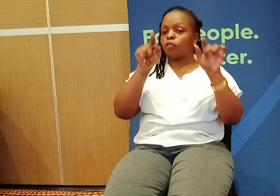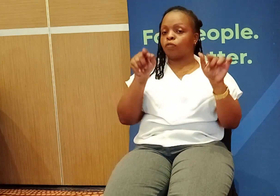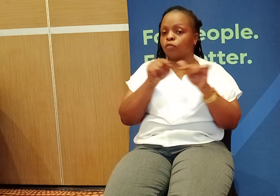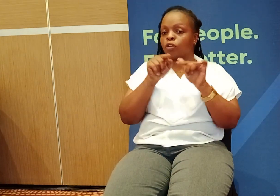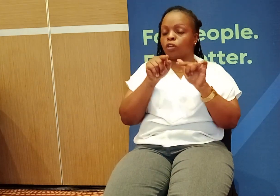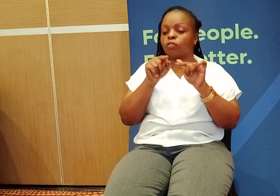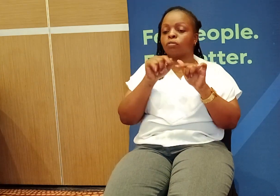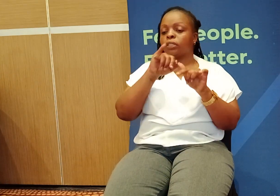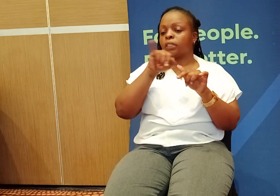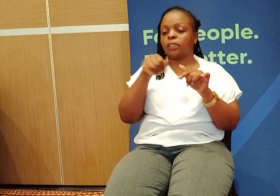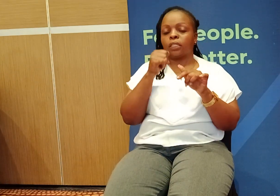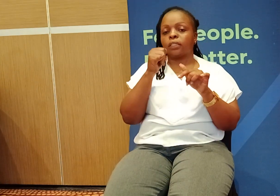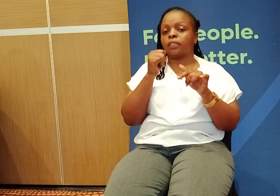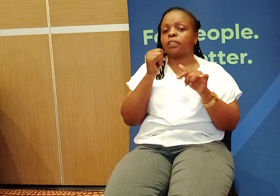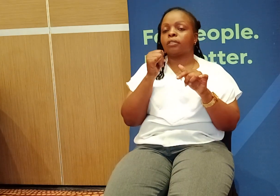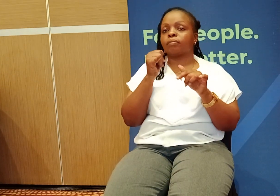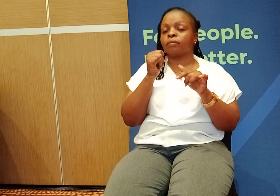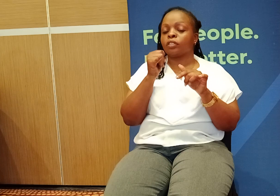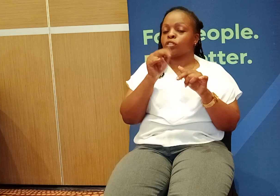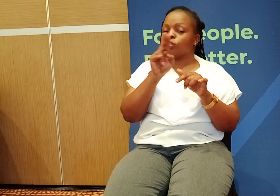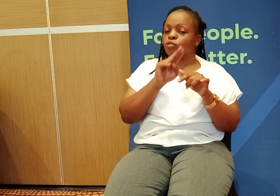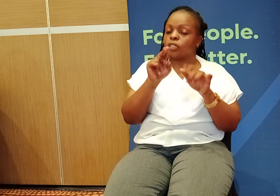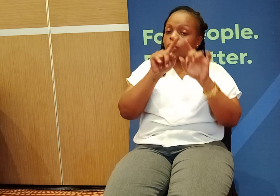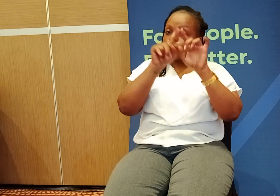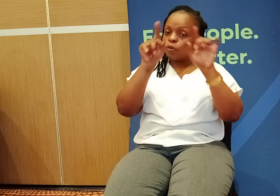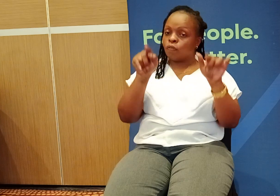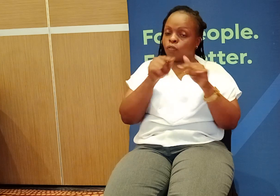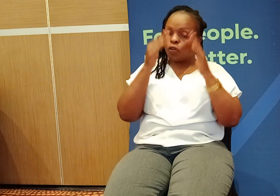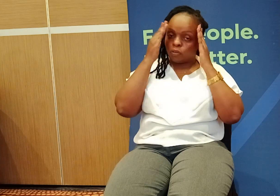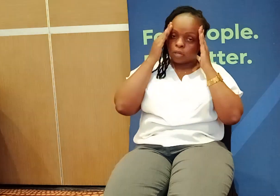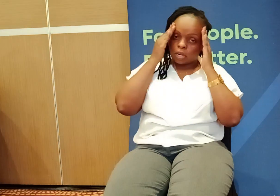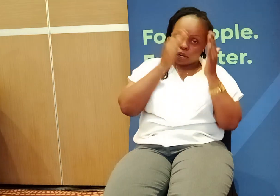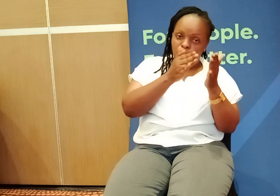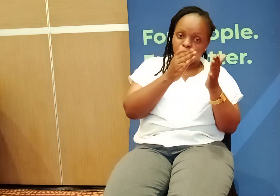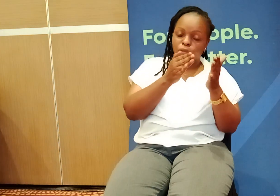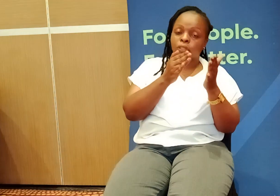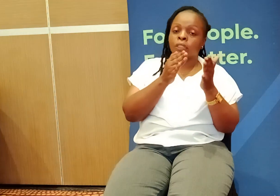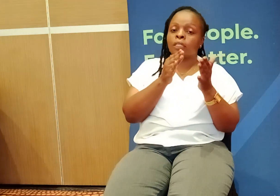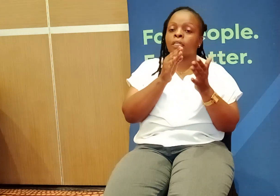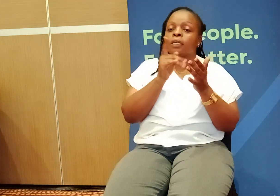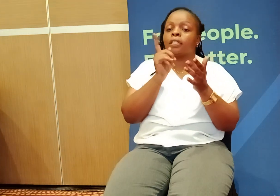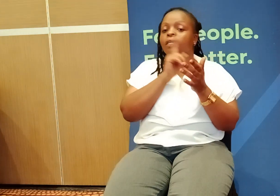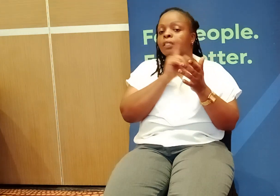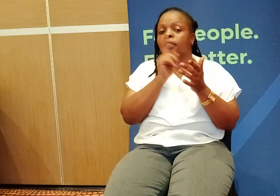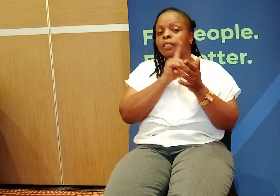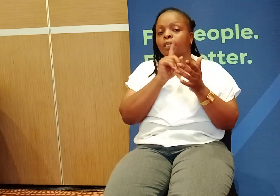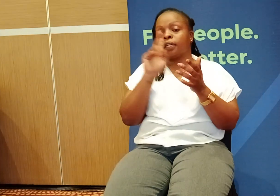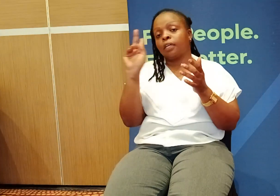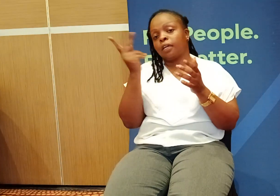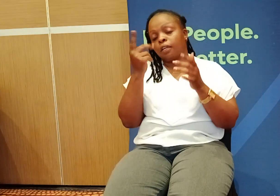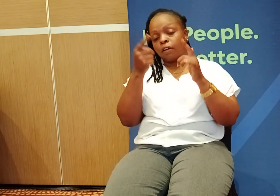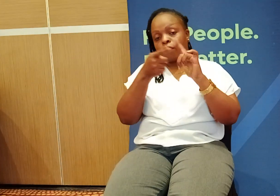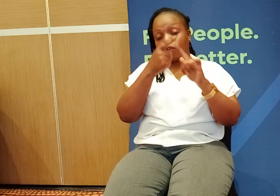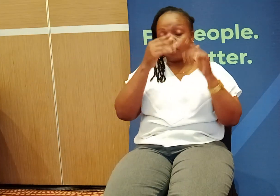just taking a portfolio approach, de-risking Kenya from the concentration that we've had over the years,